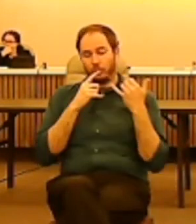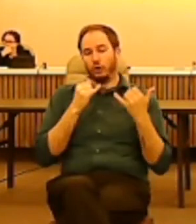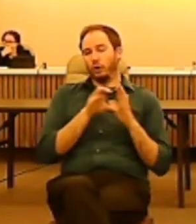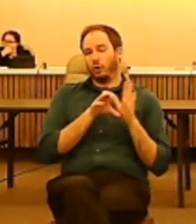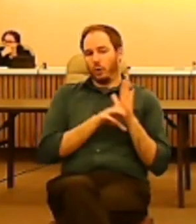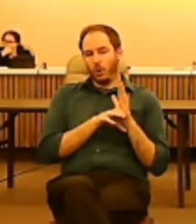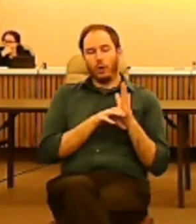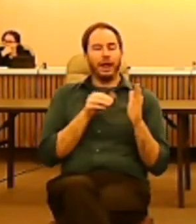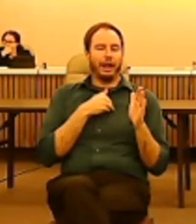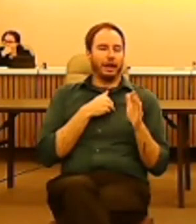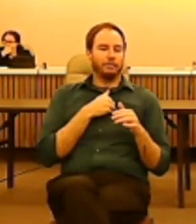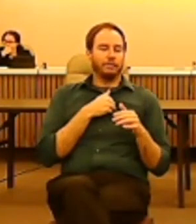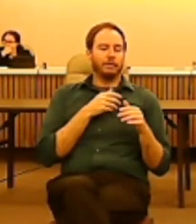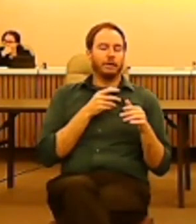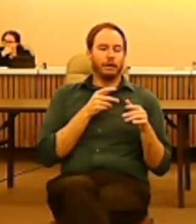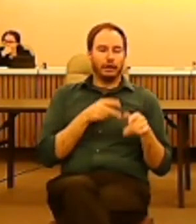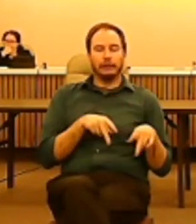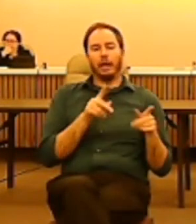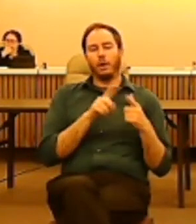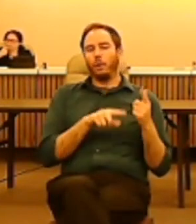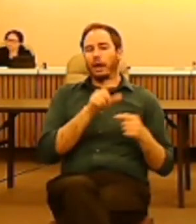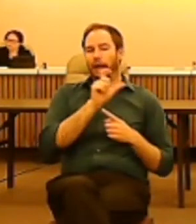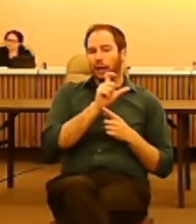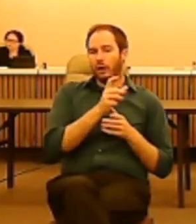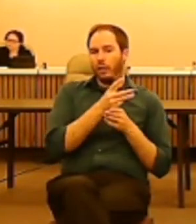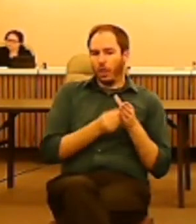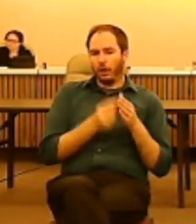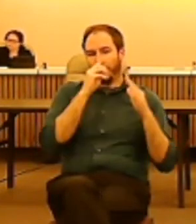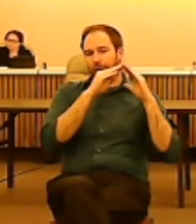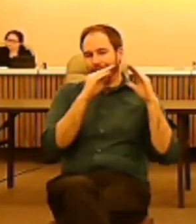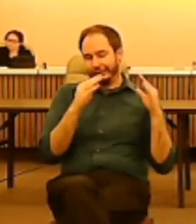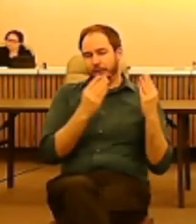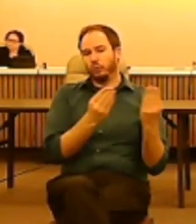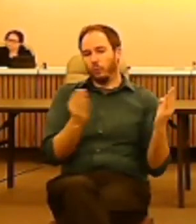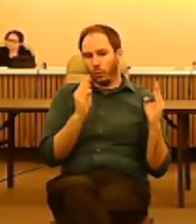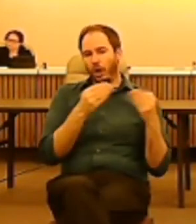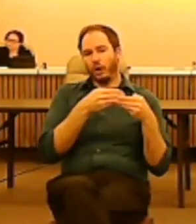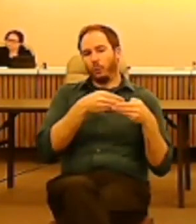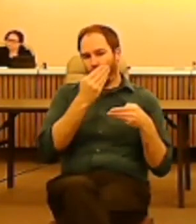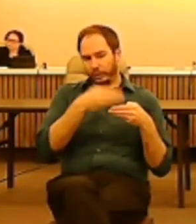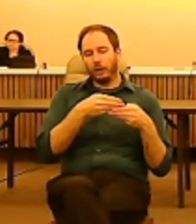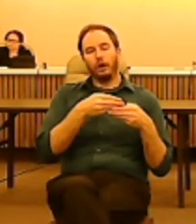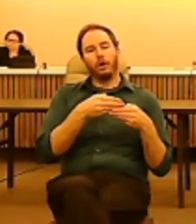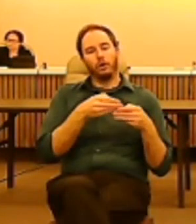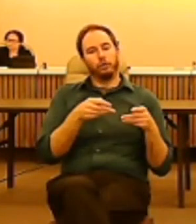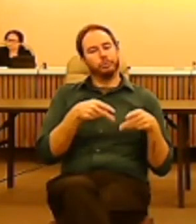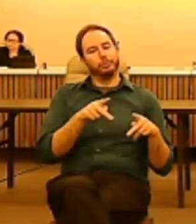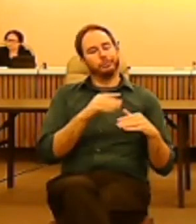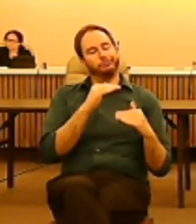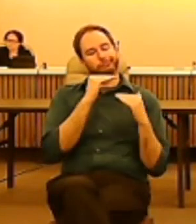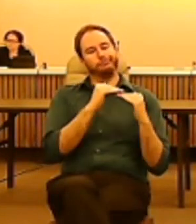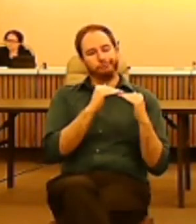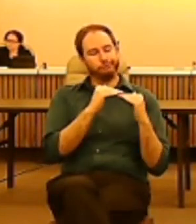code, it's a combination. They look at the amount of energy lost through the ceiling, through the walls, through the windows, and you have to meet